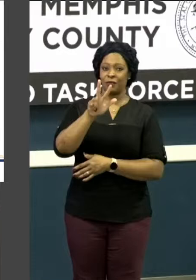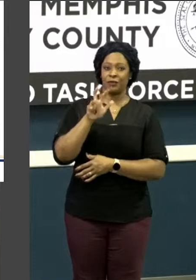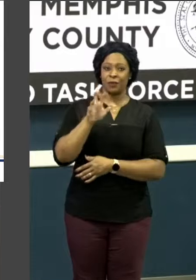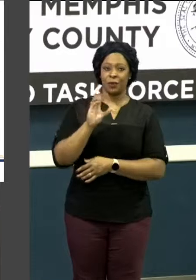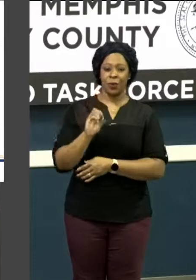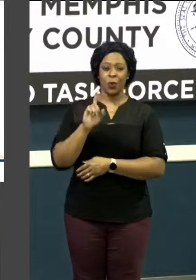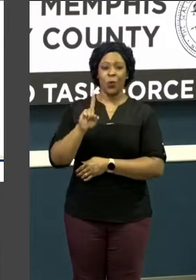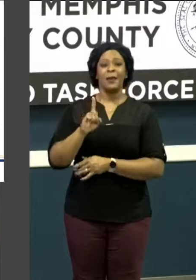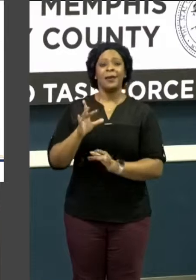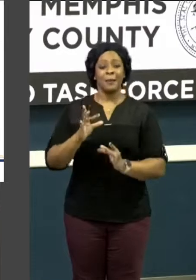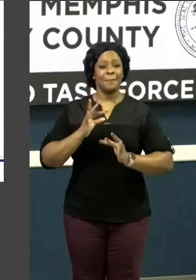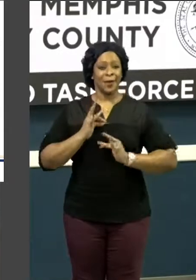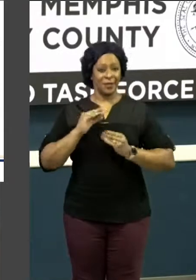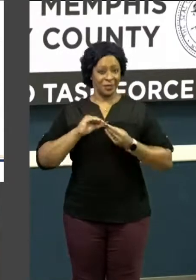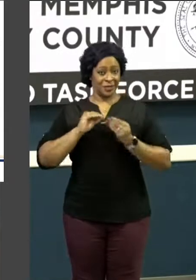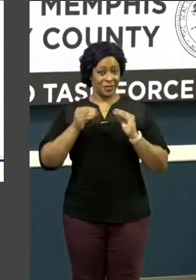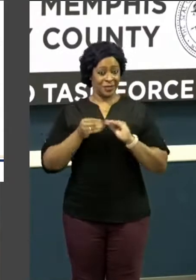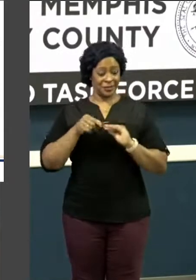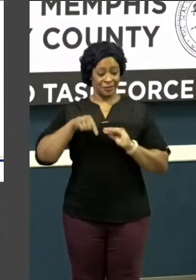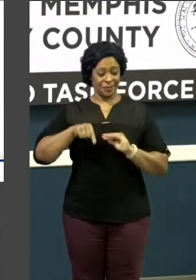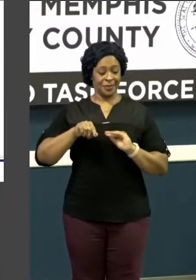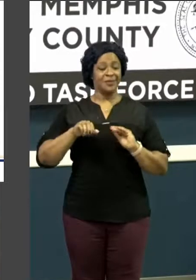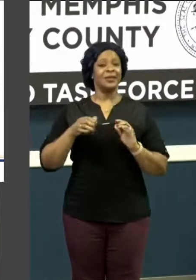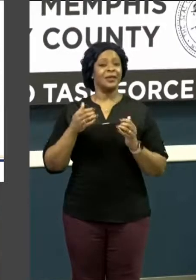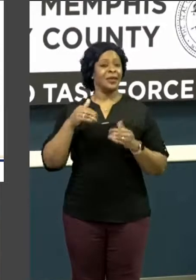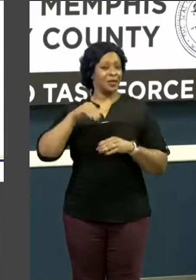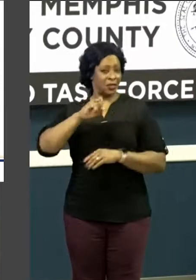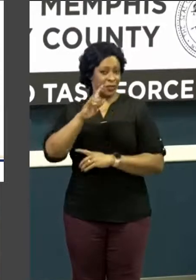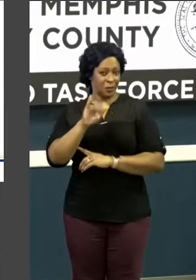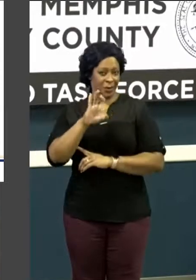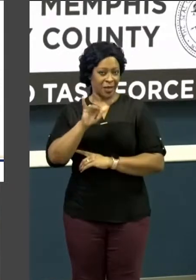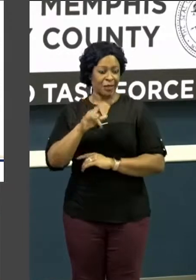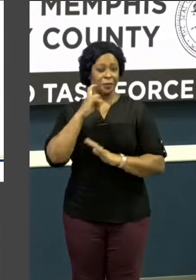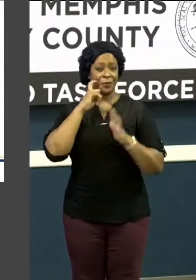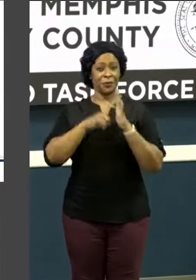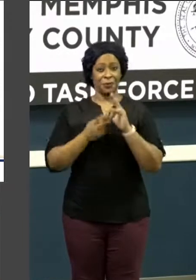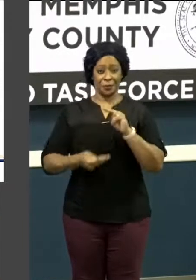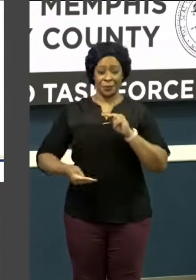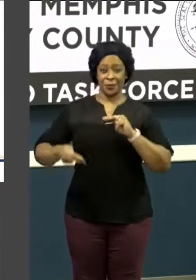27,301 active cases in Shelby County, which is an increase over the